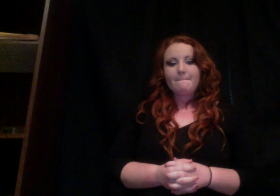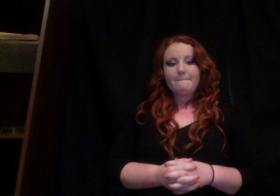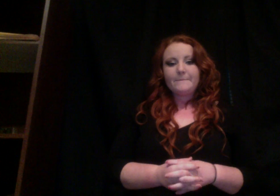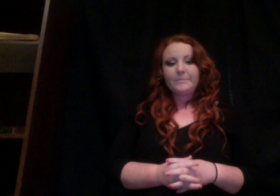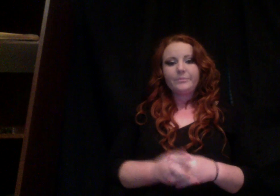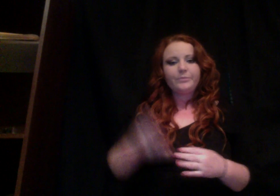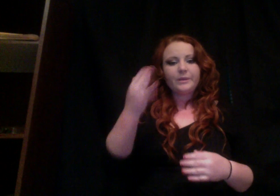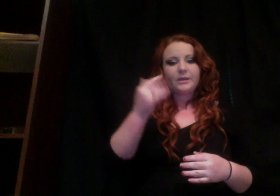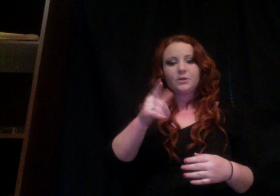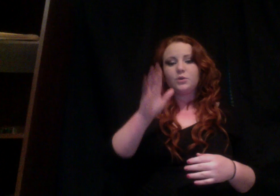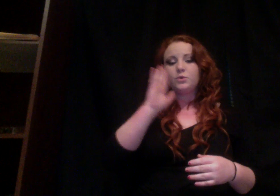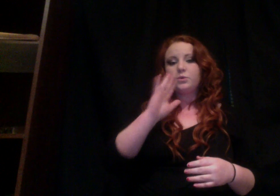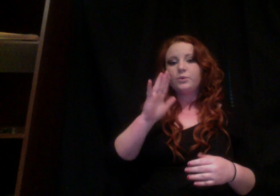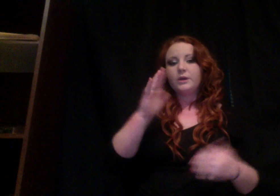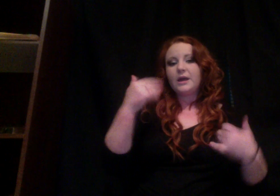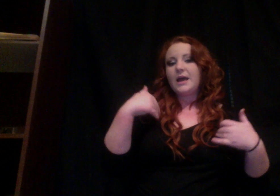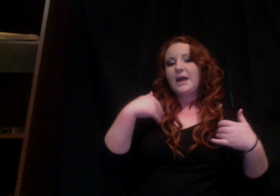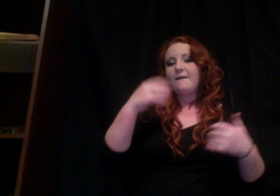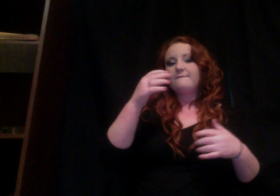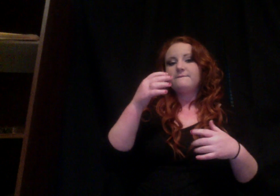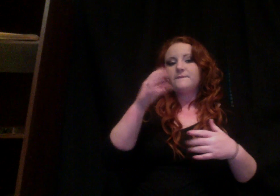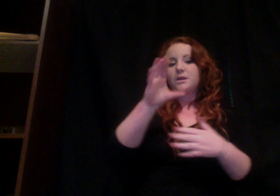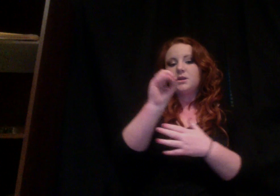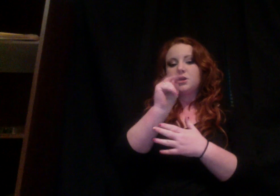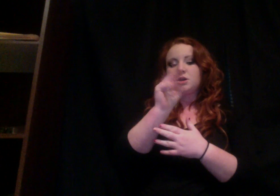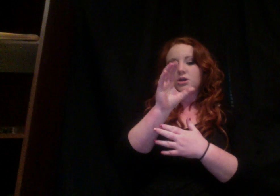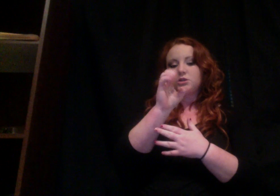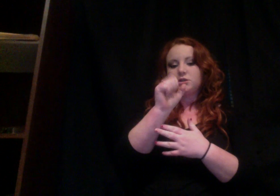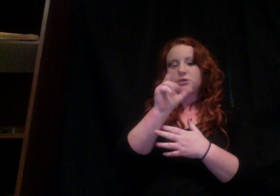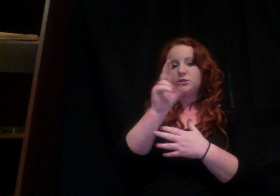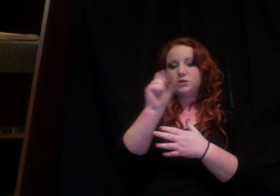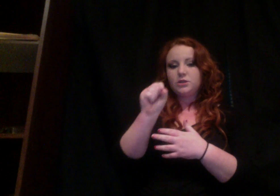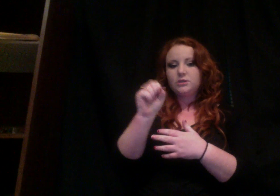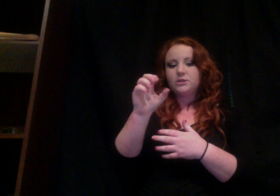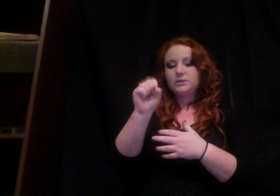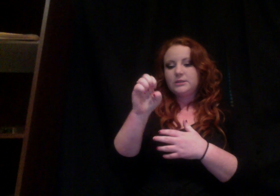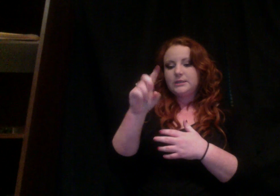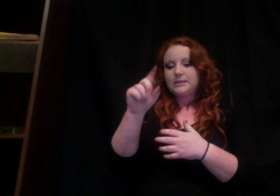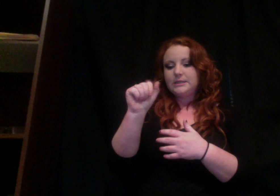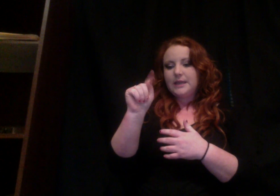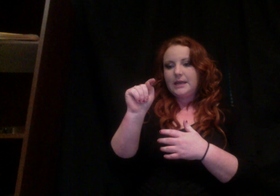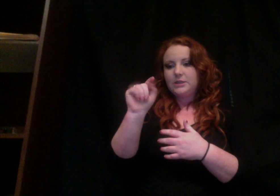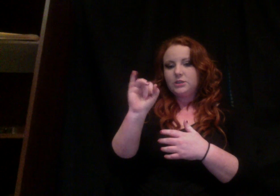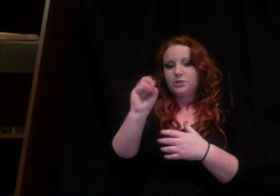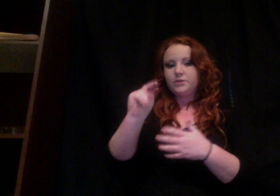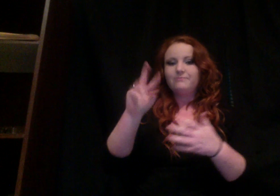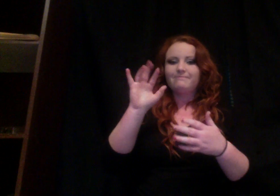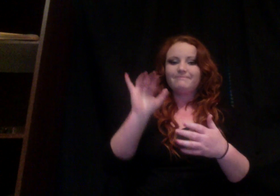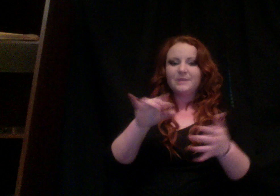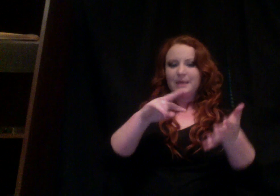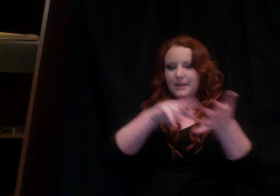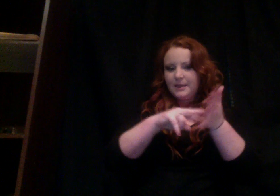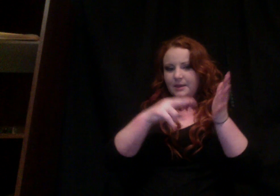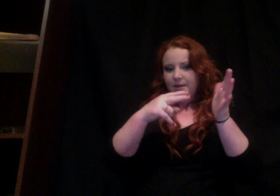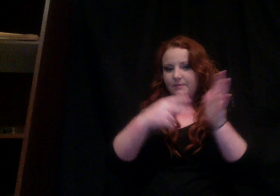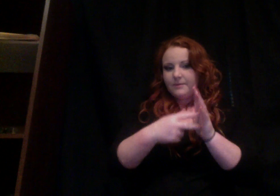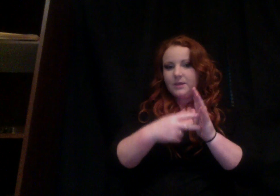because you're going to receive what's called conscious sedation during this exam. Conscious sedation is not putting you to sleep.